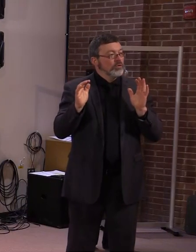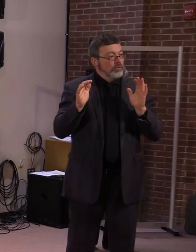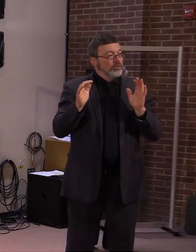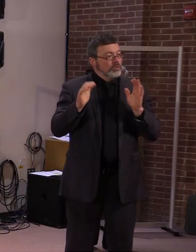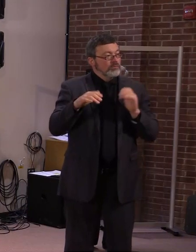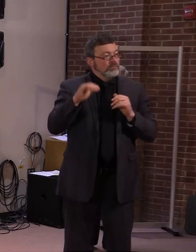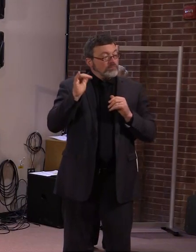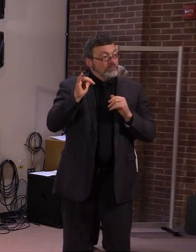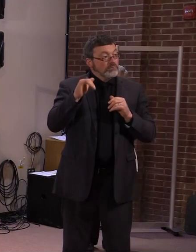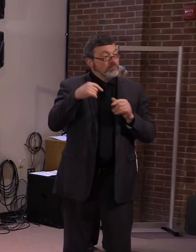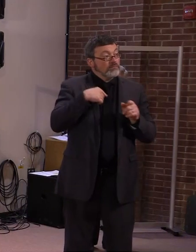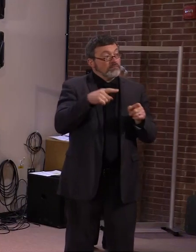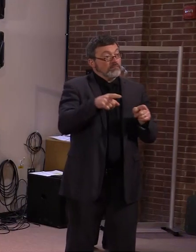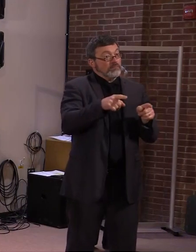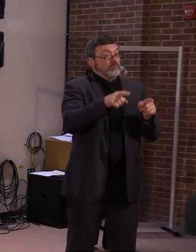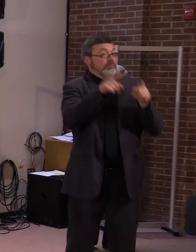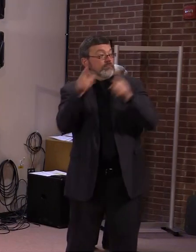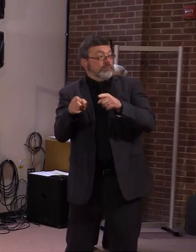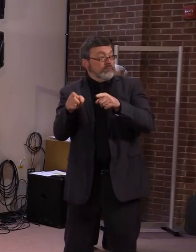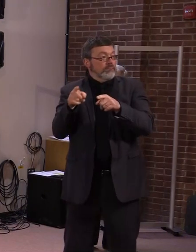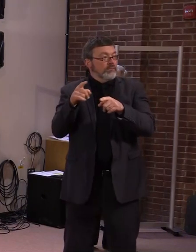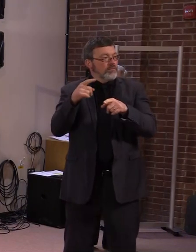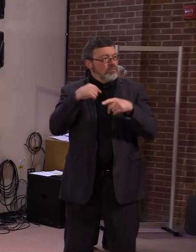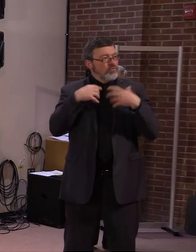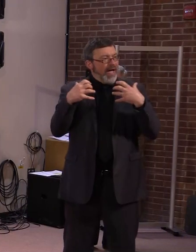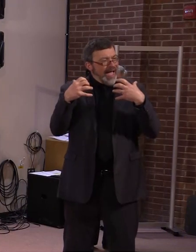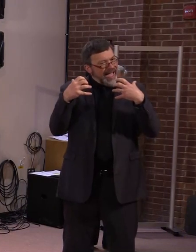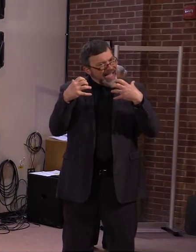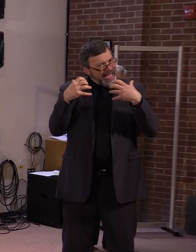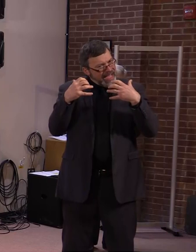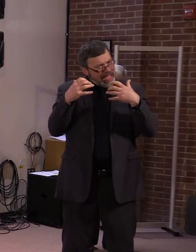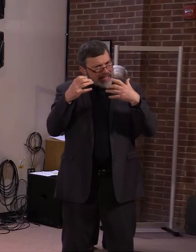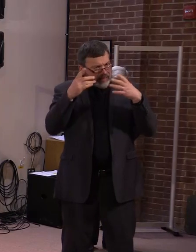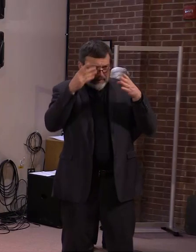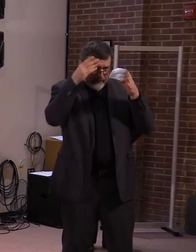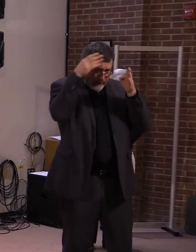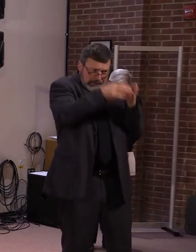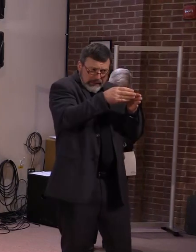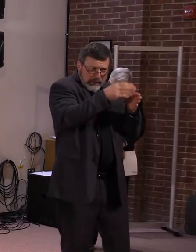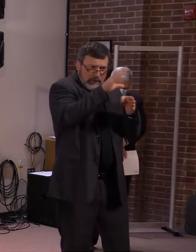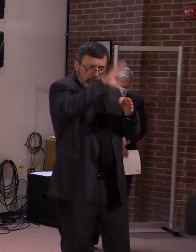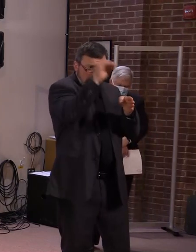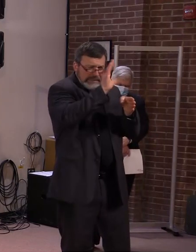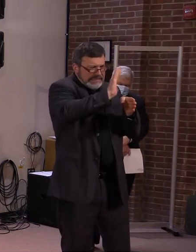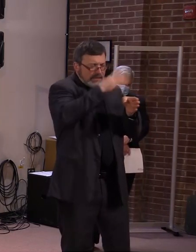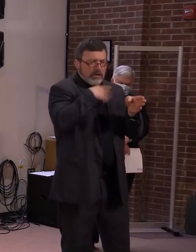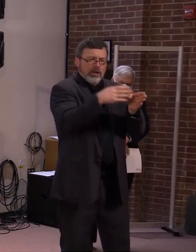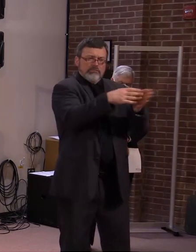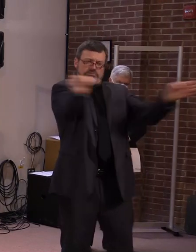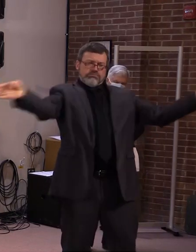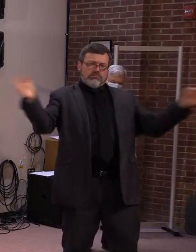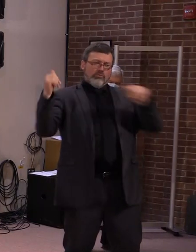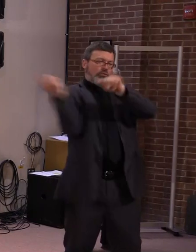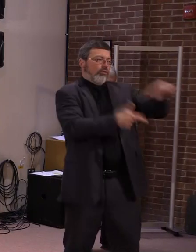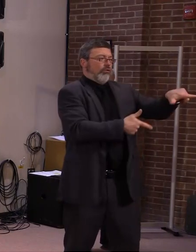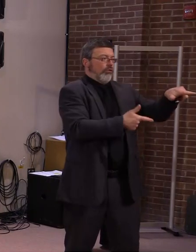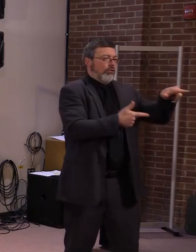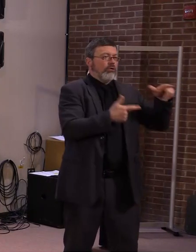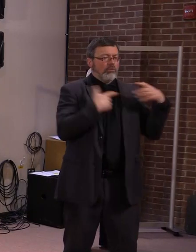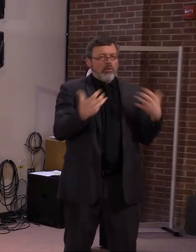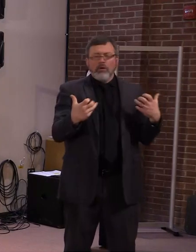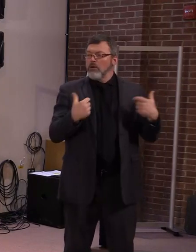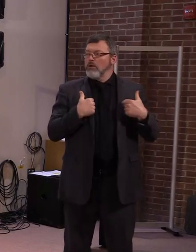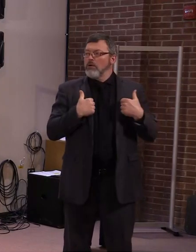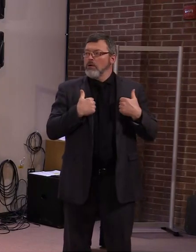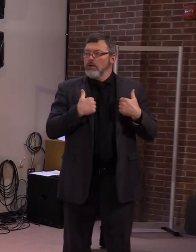covering most Vermonters. And again, we think this is an important step to take right now during the holiday